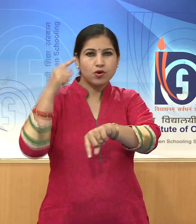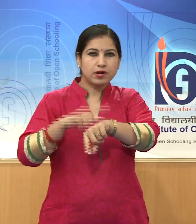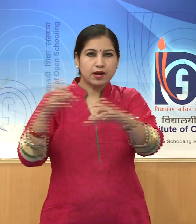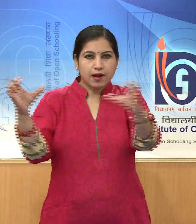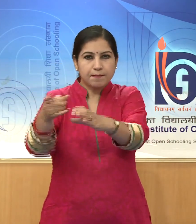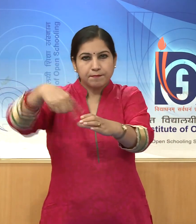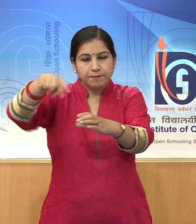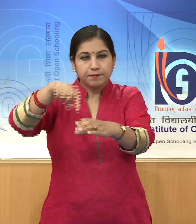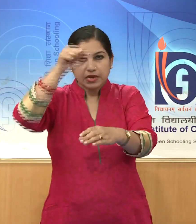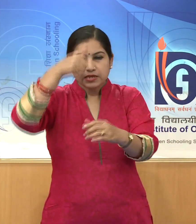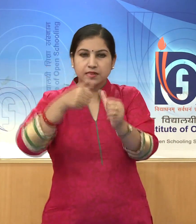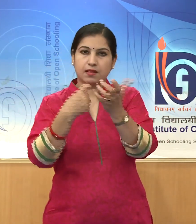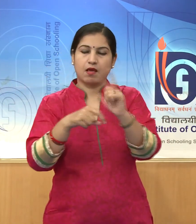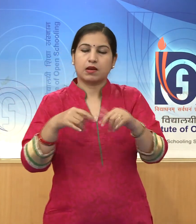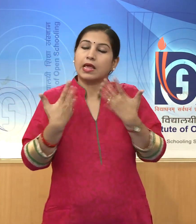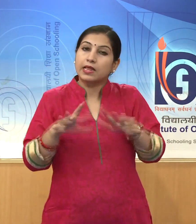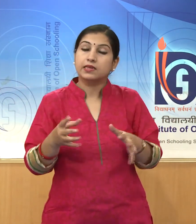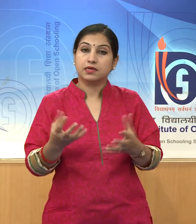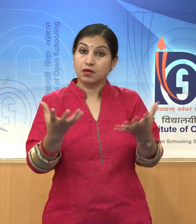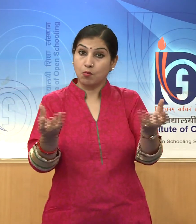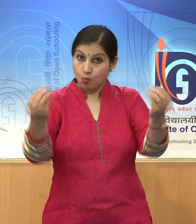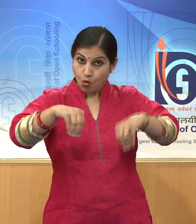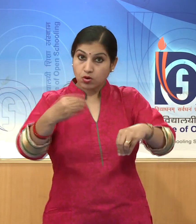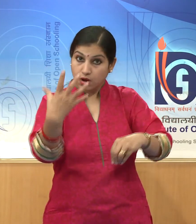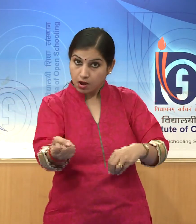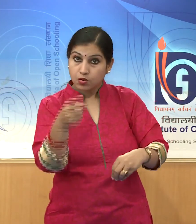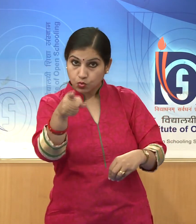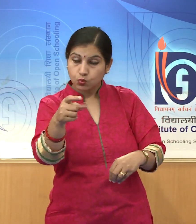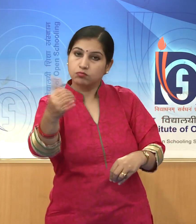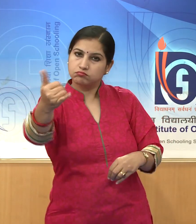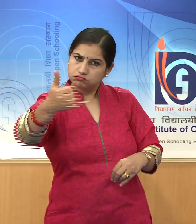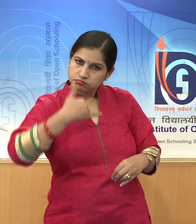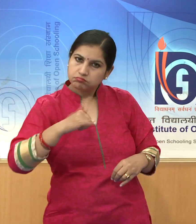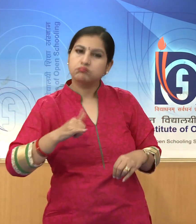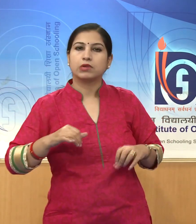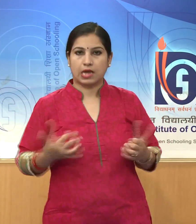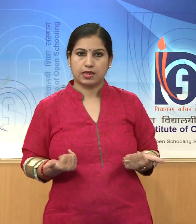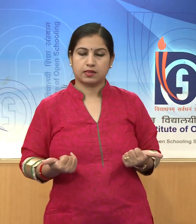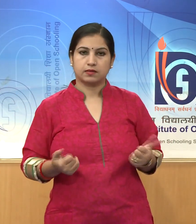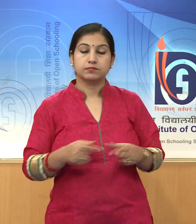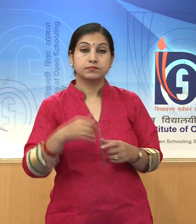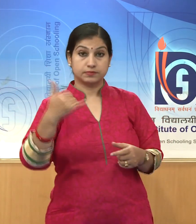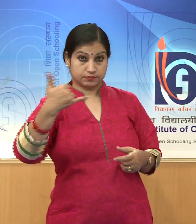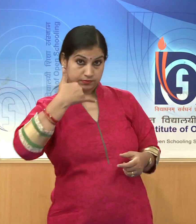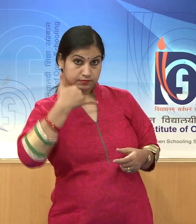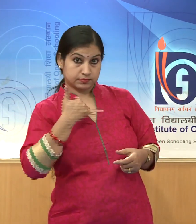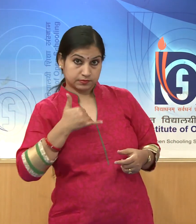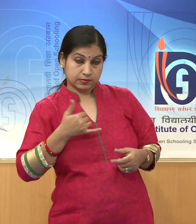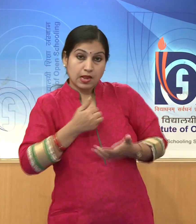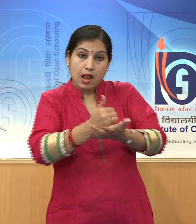For any kind of learning support, you can contact us at our